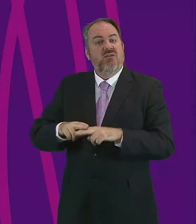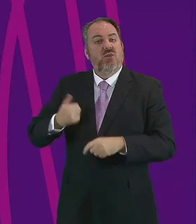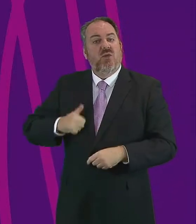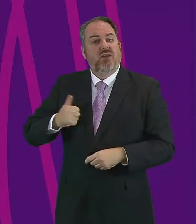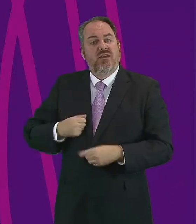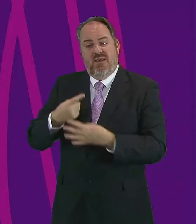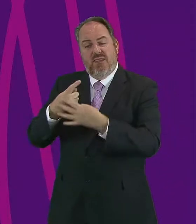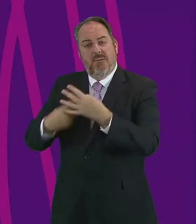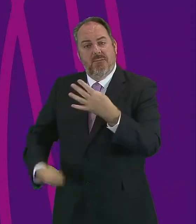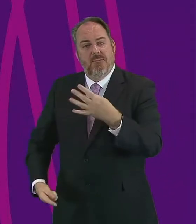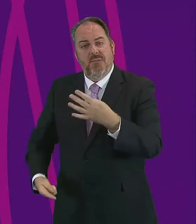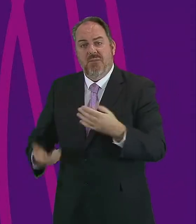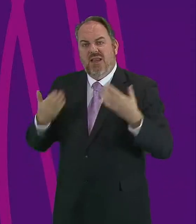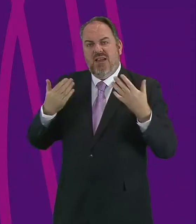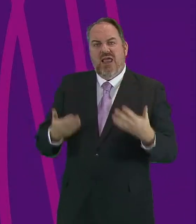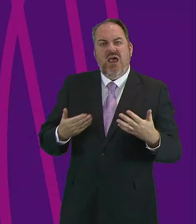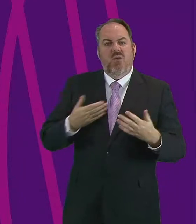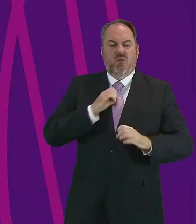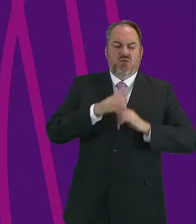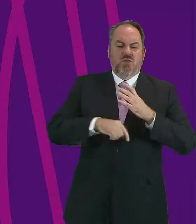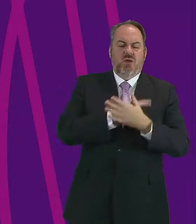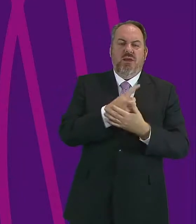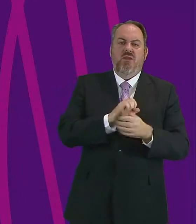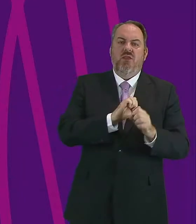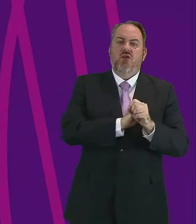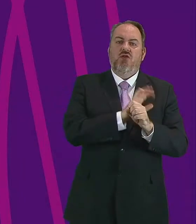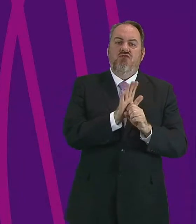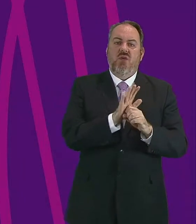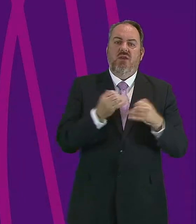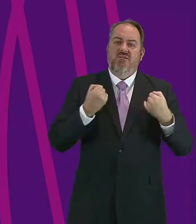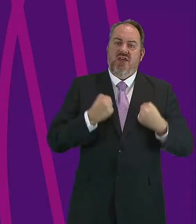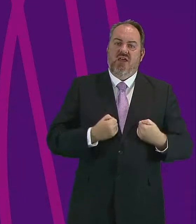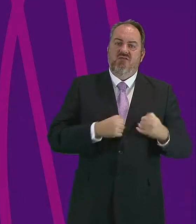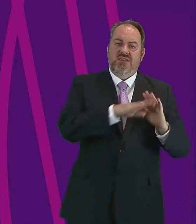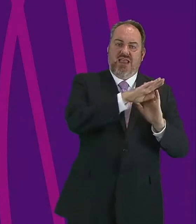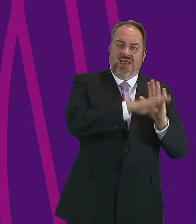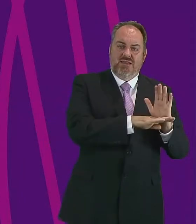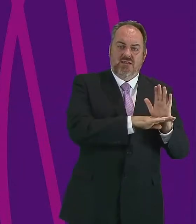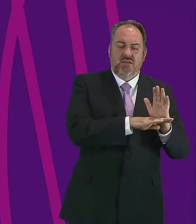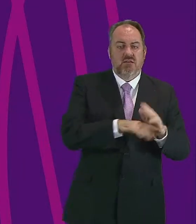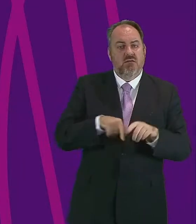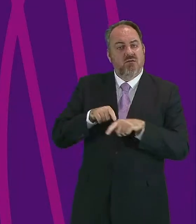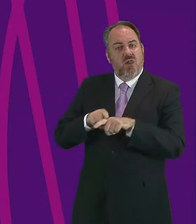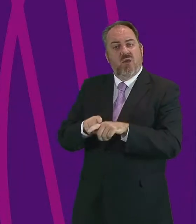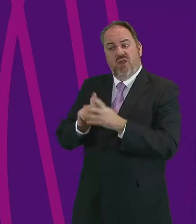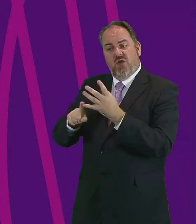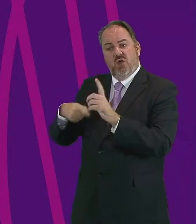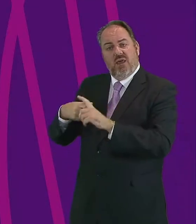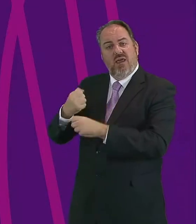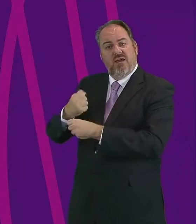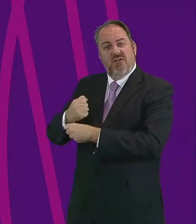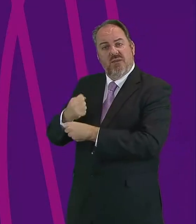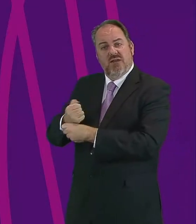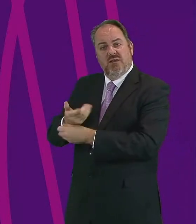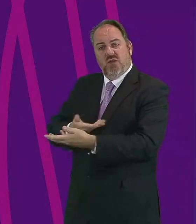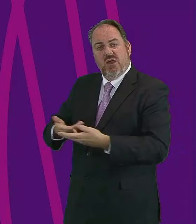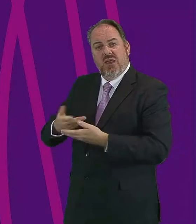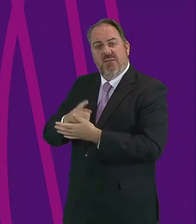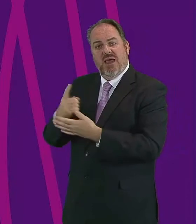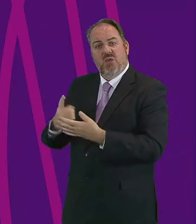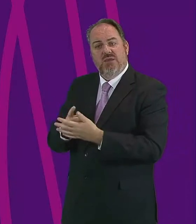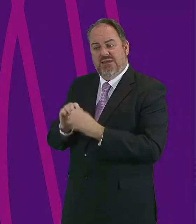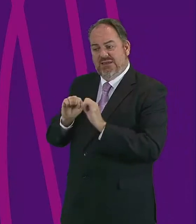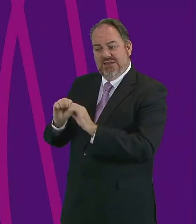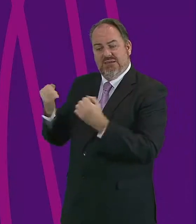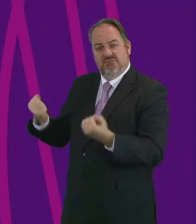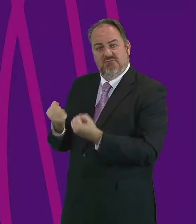UK Coronavirus Act. As required by the UK Act, the House of Commons undertook a review of its non-devolved provisions after 6 months of